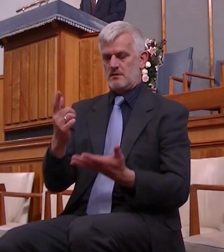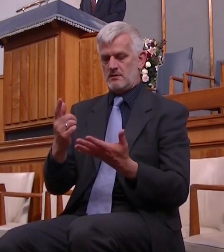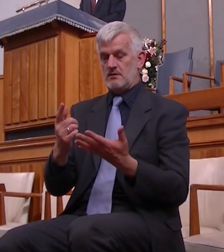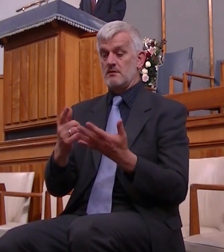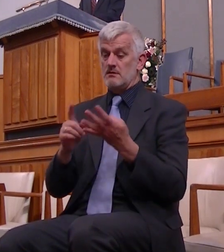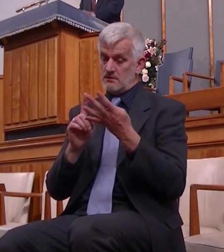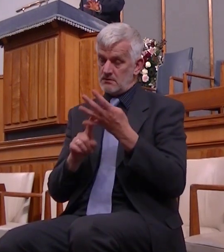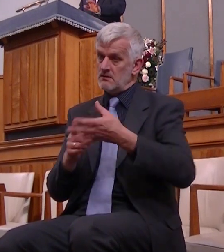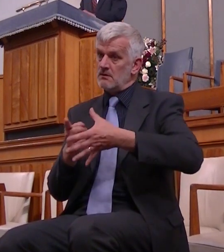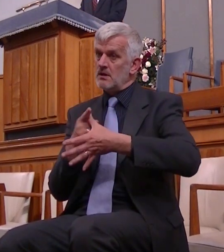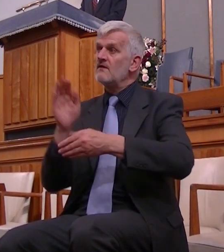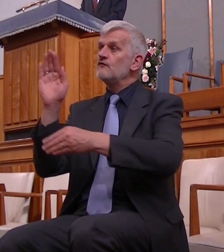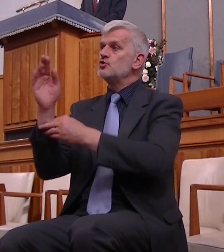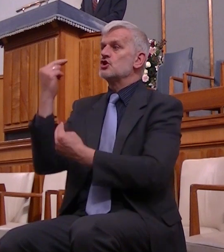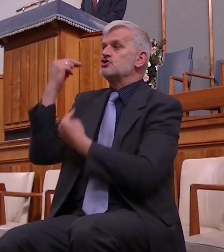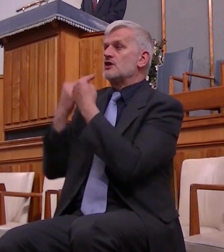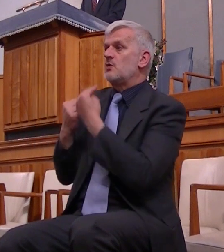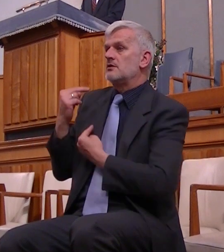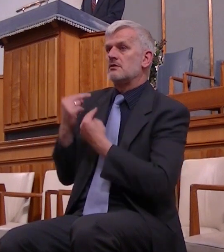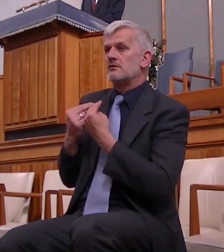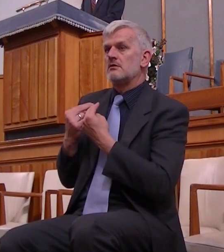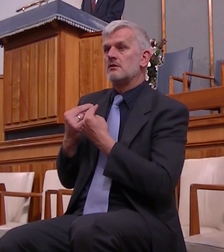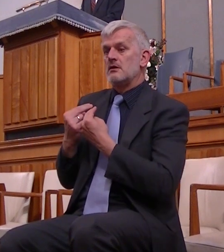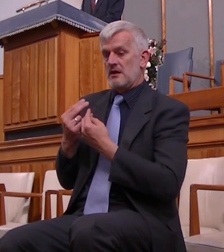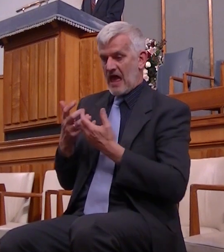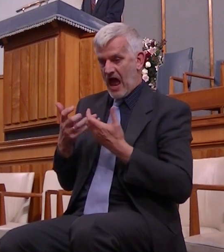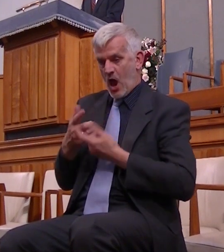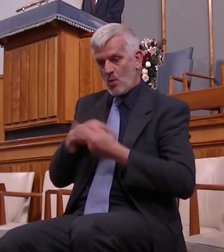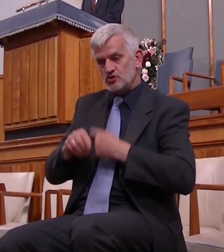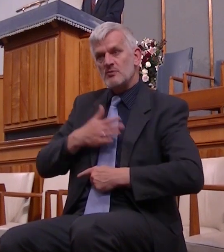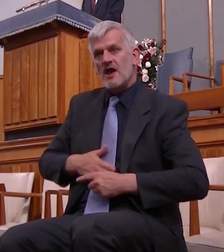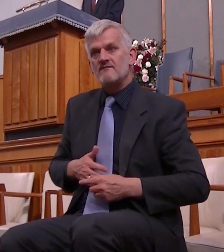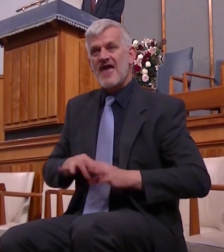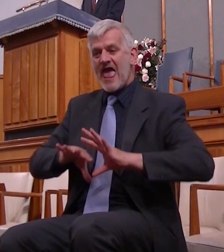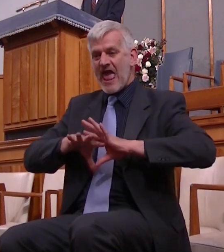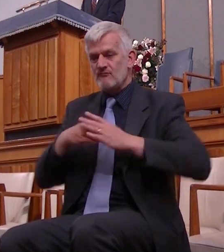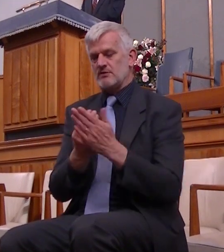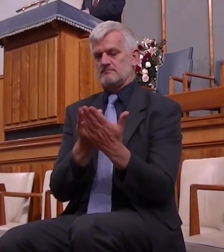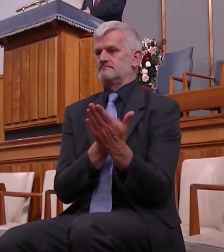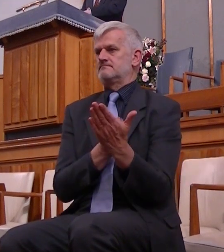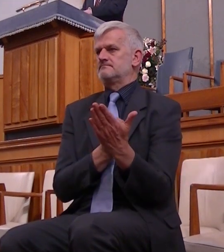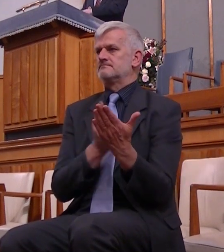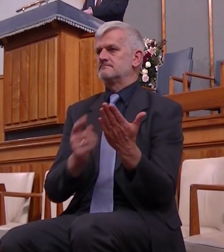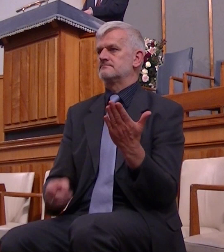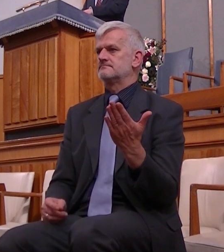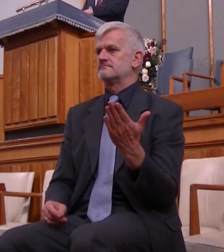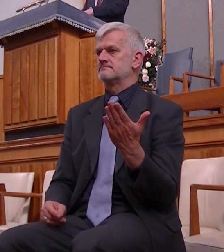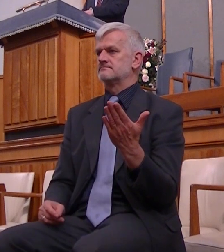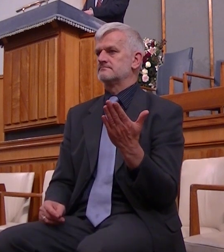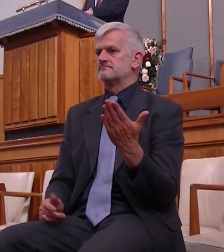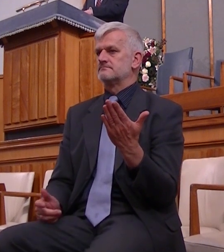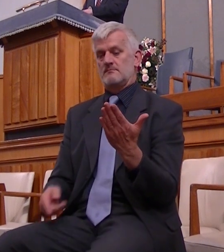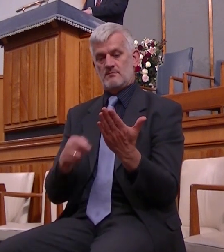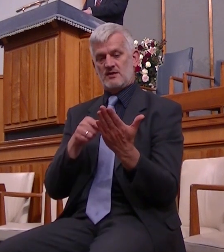for him, all these things are in this astonishing word of God. And this is